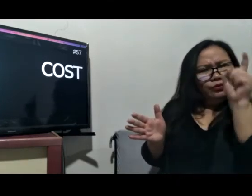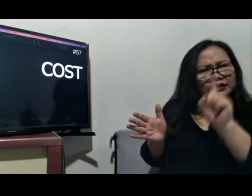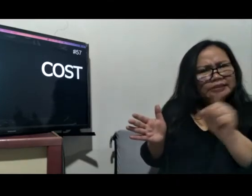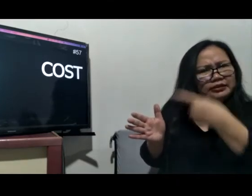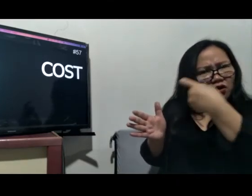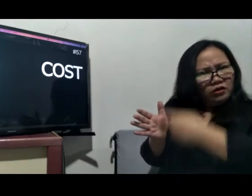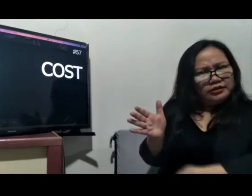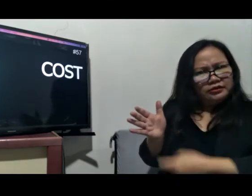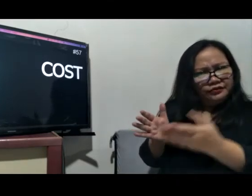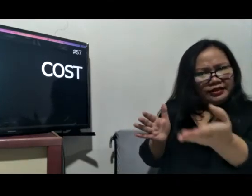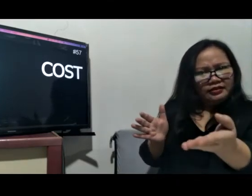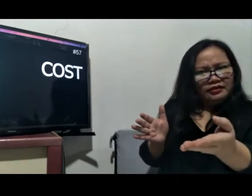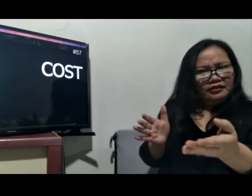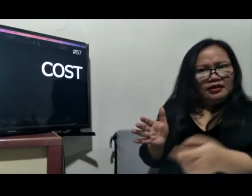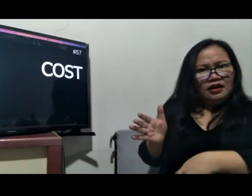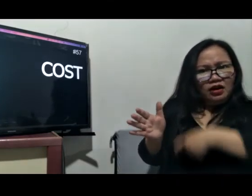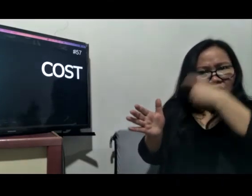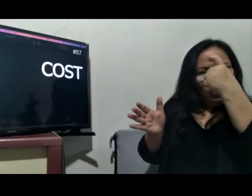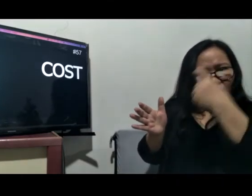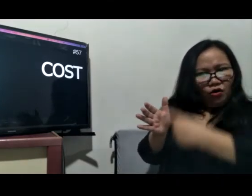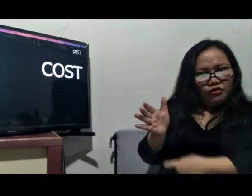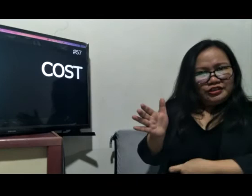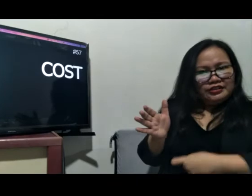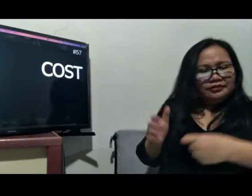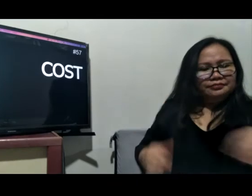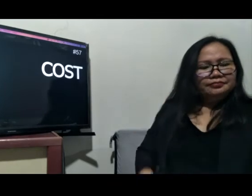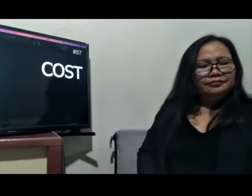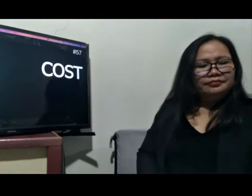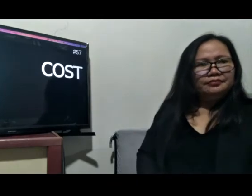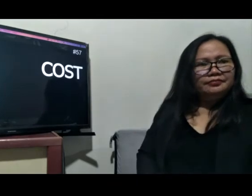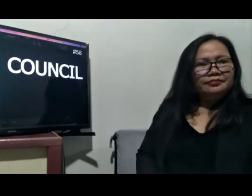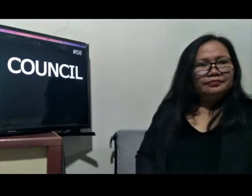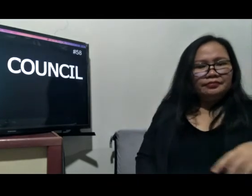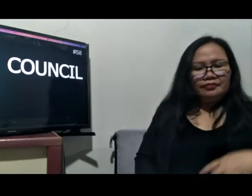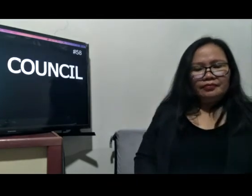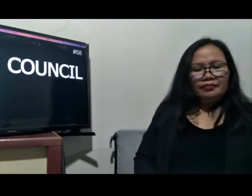What's the cost of that? Cost.